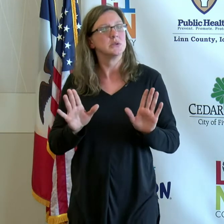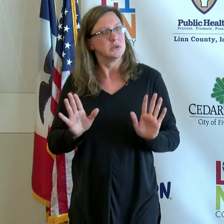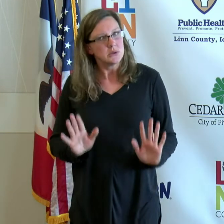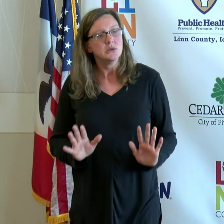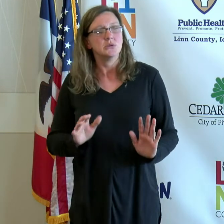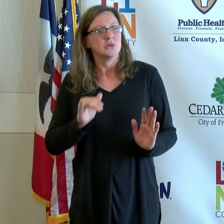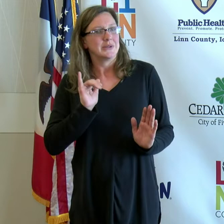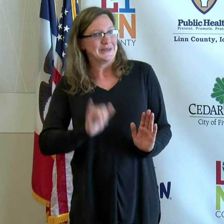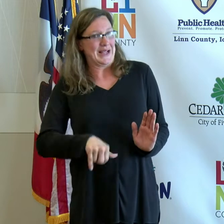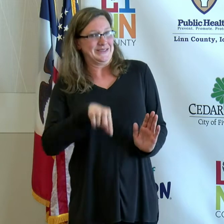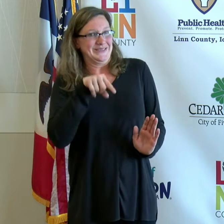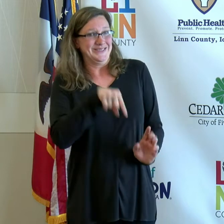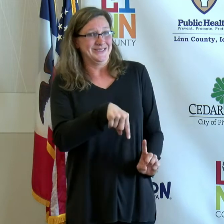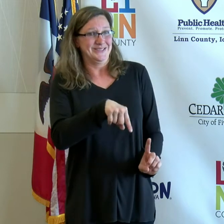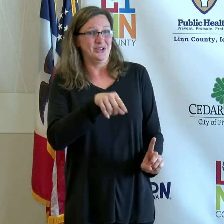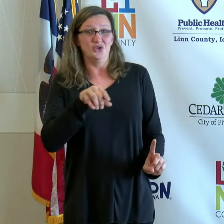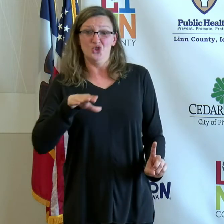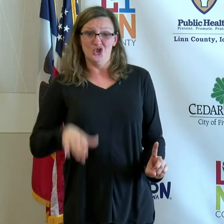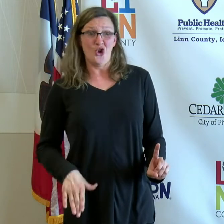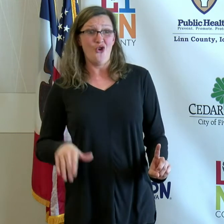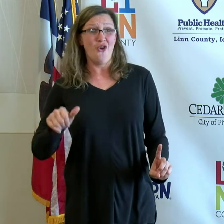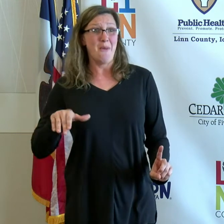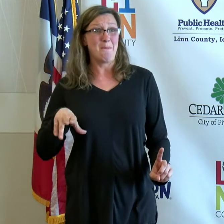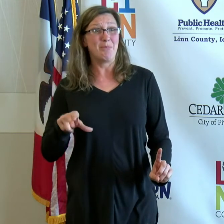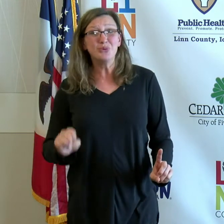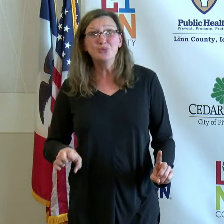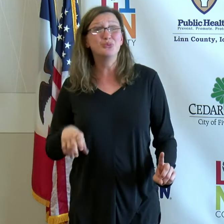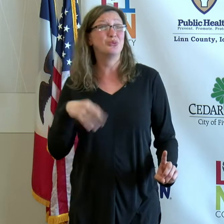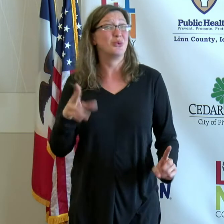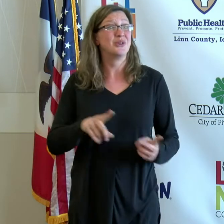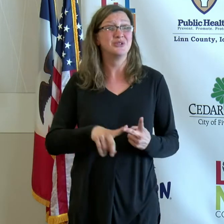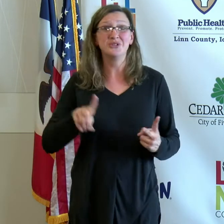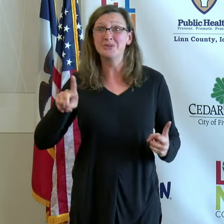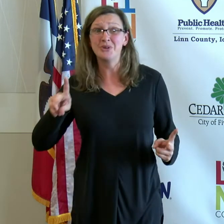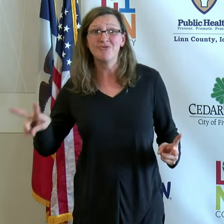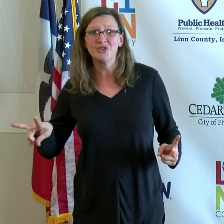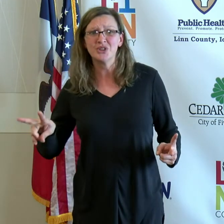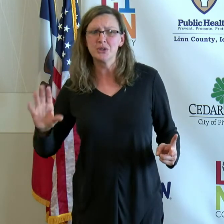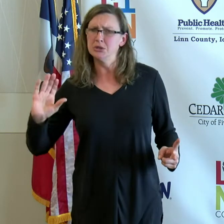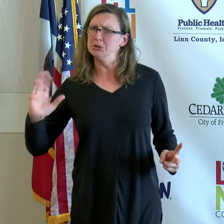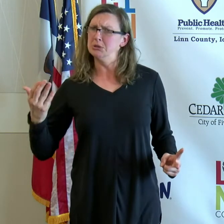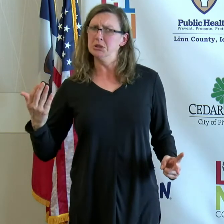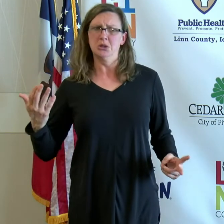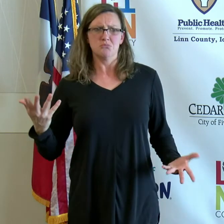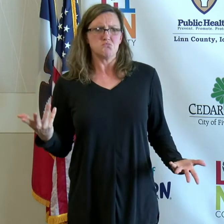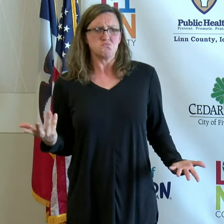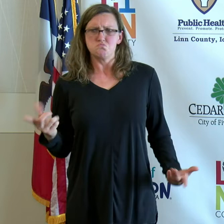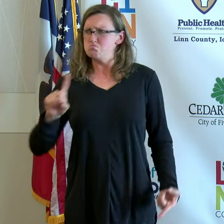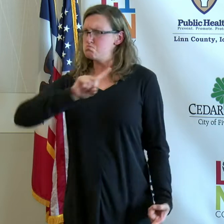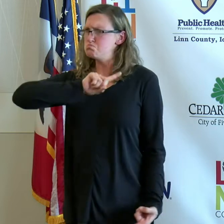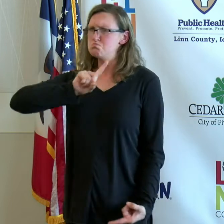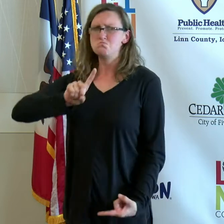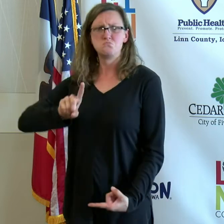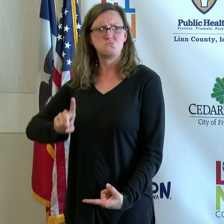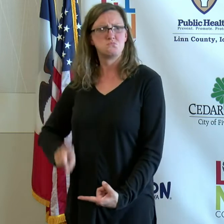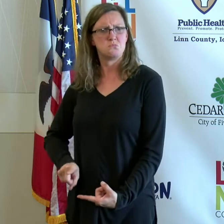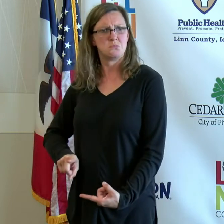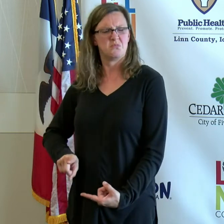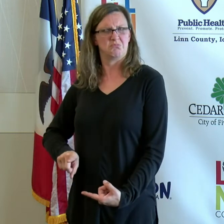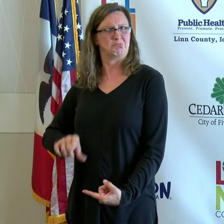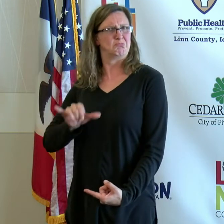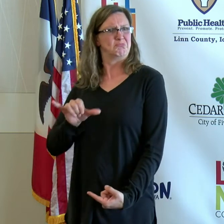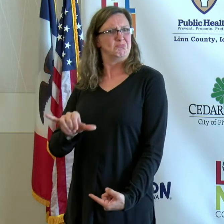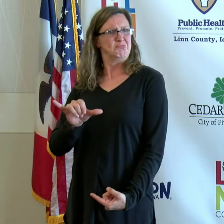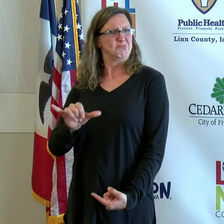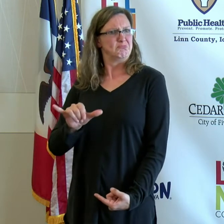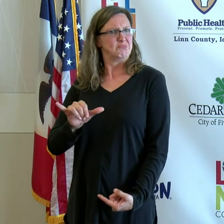abuse reports and domestic violence reports are down. So we have to find other ways to check in and report concerns. If